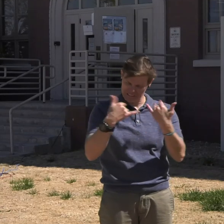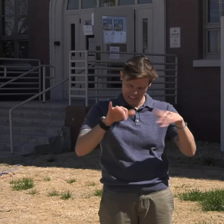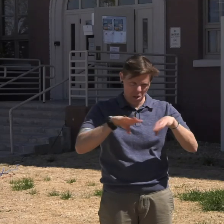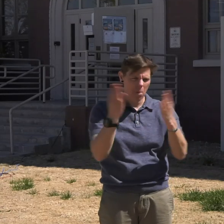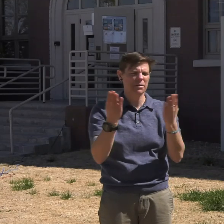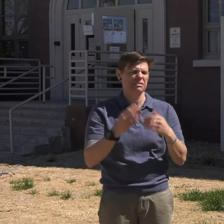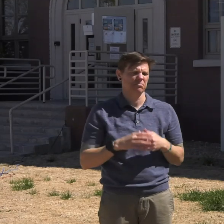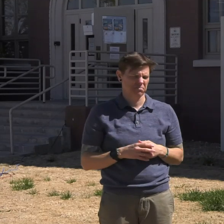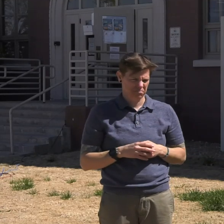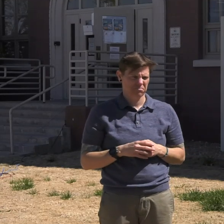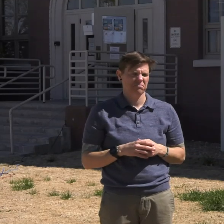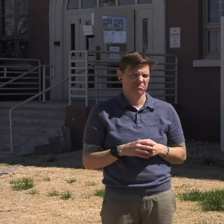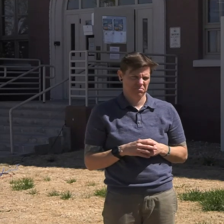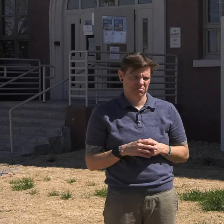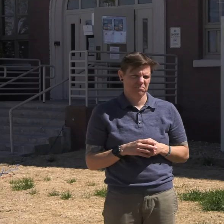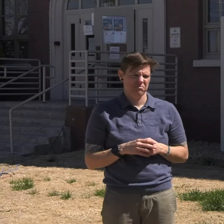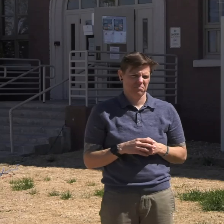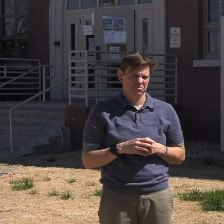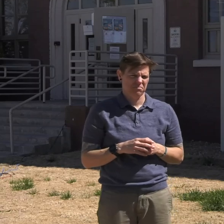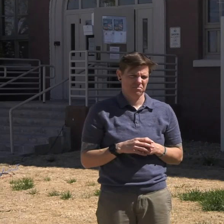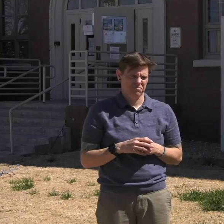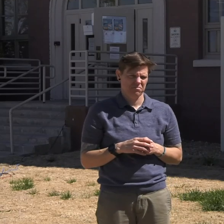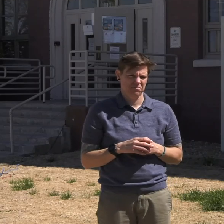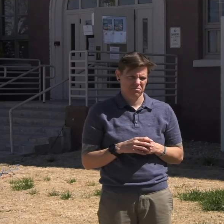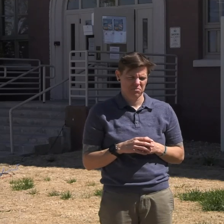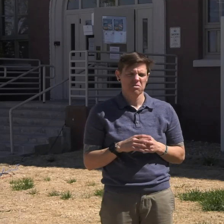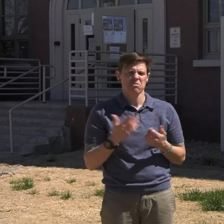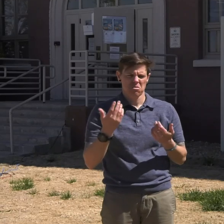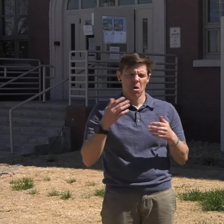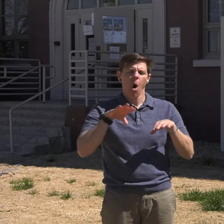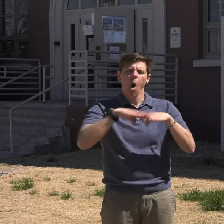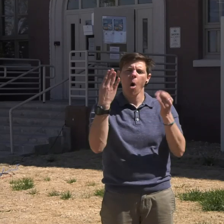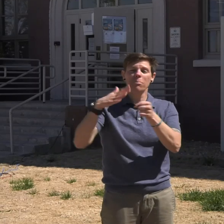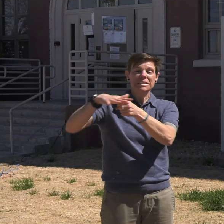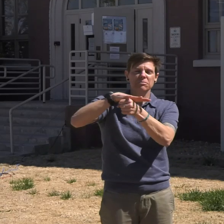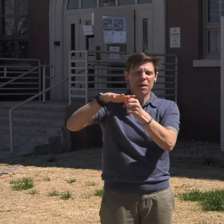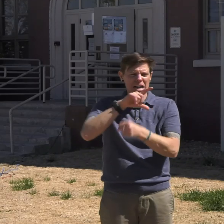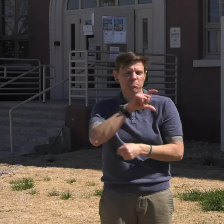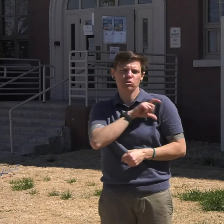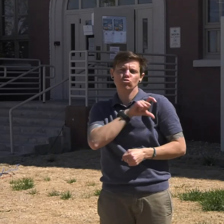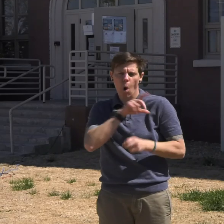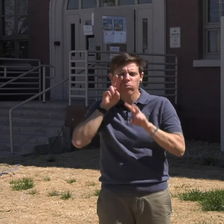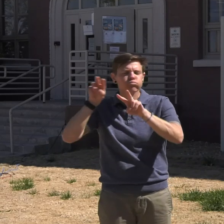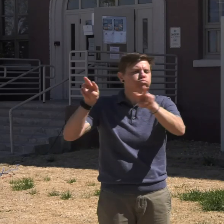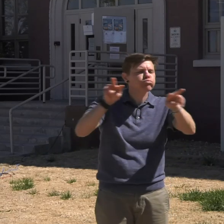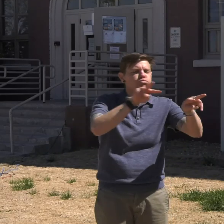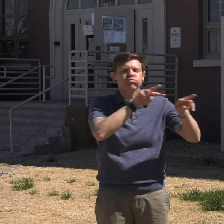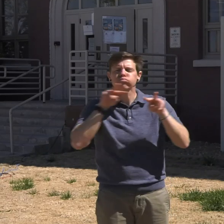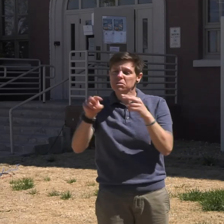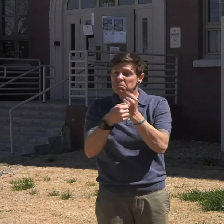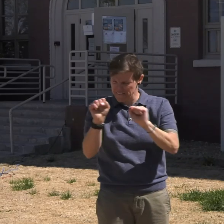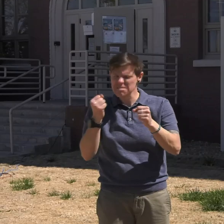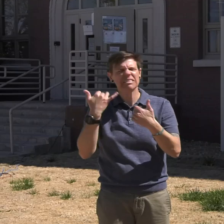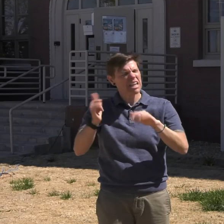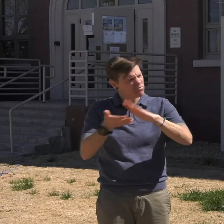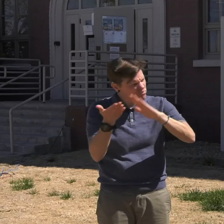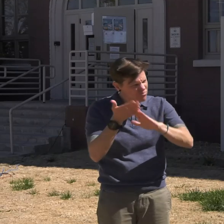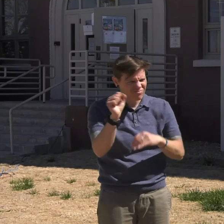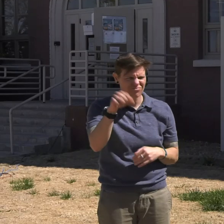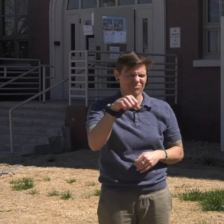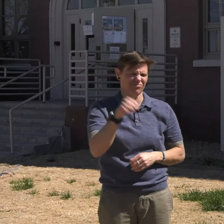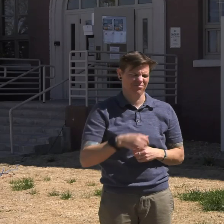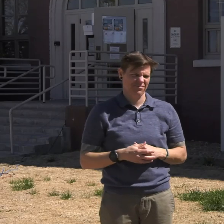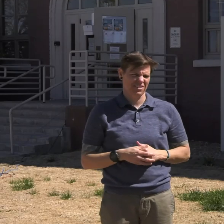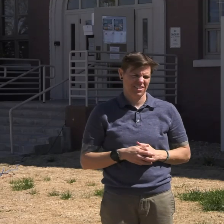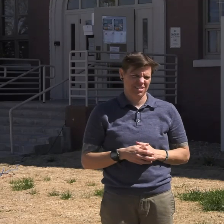up and running. Open space patrols and areas up and running. Now,